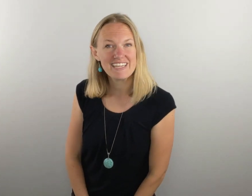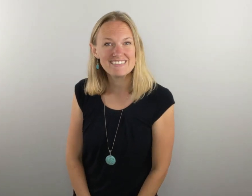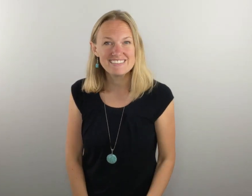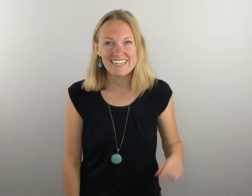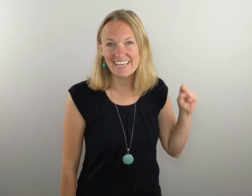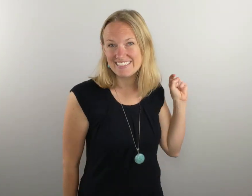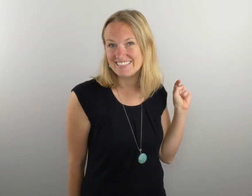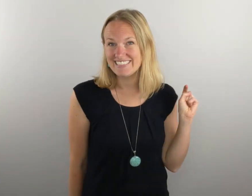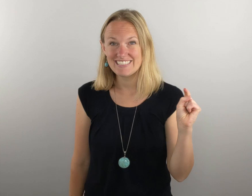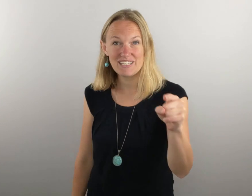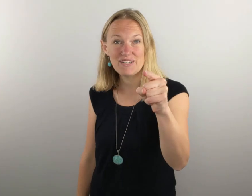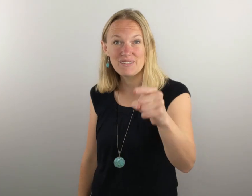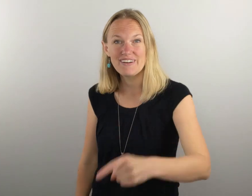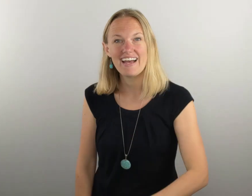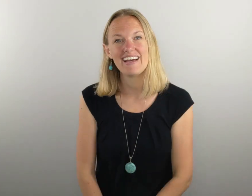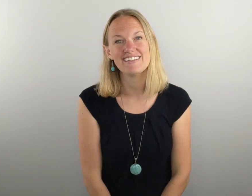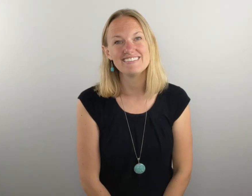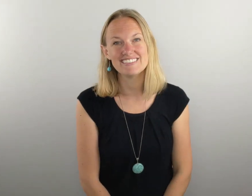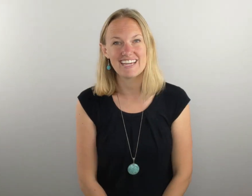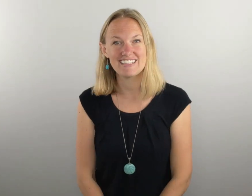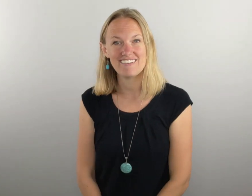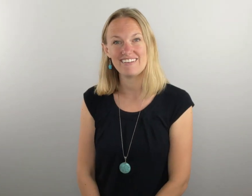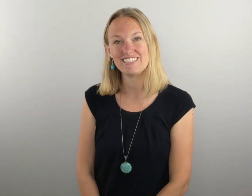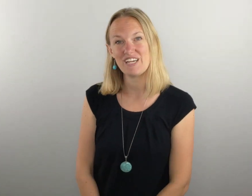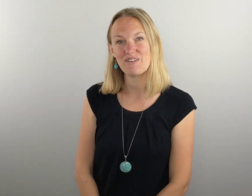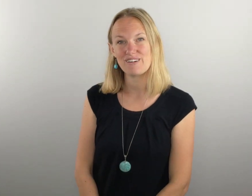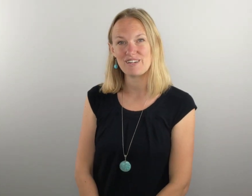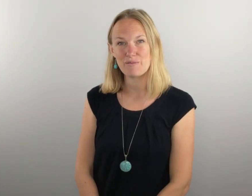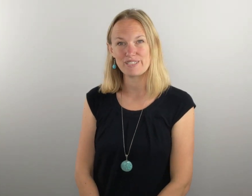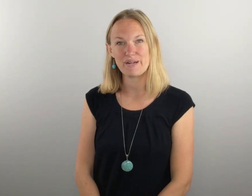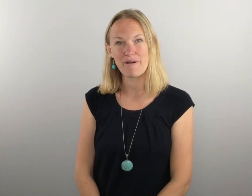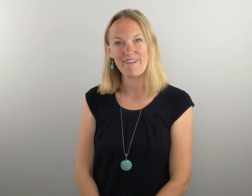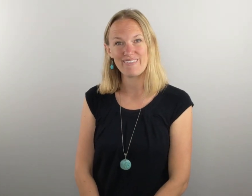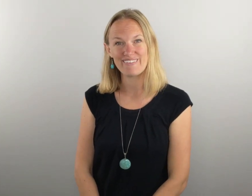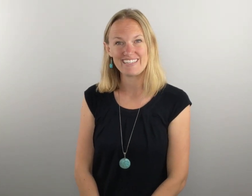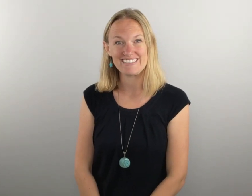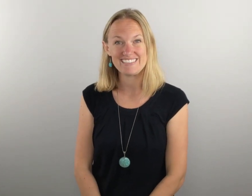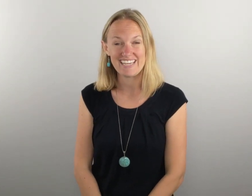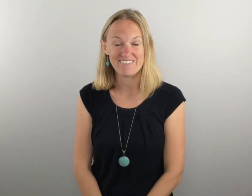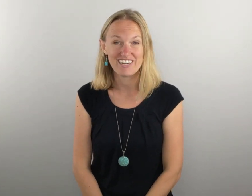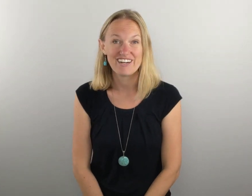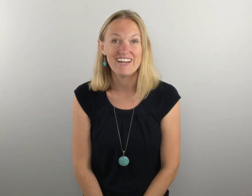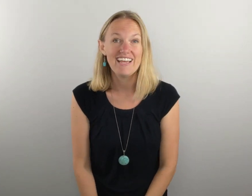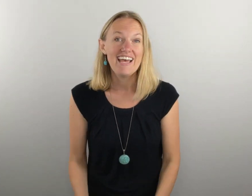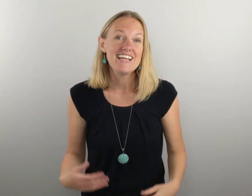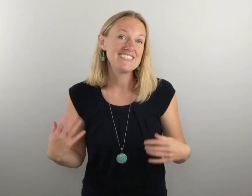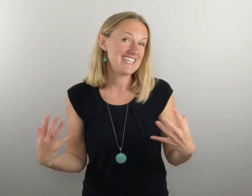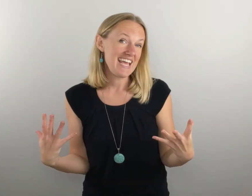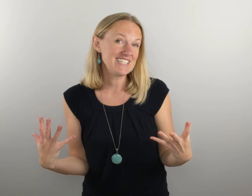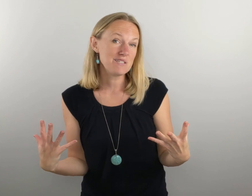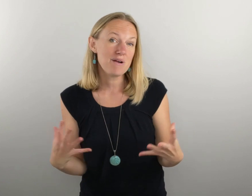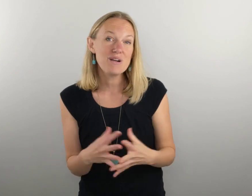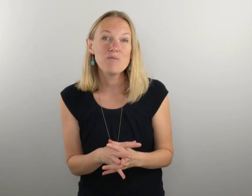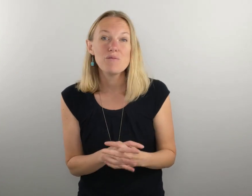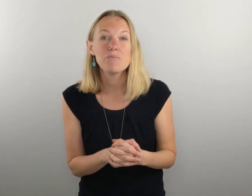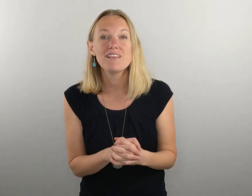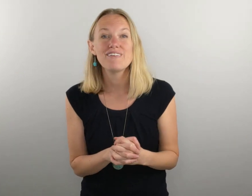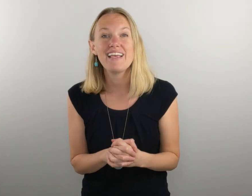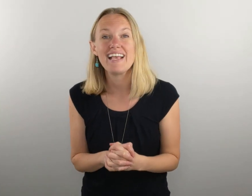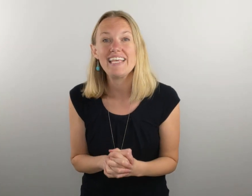channel dedicated to teaching you how to use sign language in order to worship our Lord and Savior. Today and tomorrow we will be learning